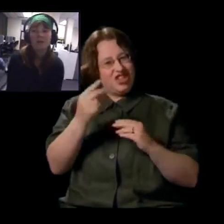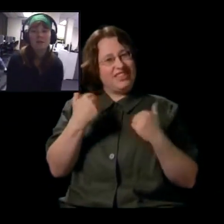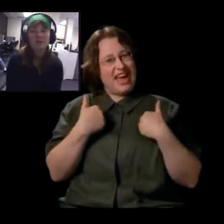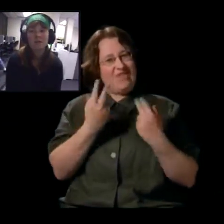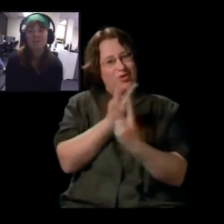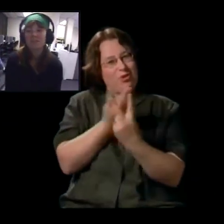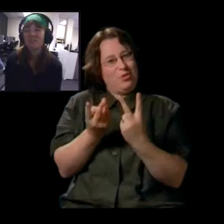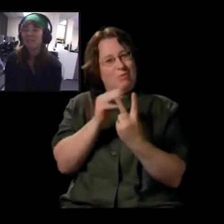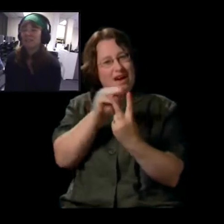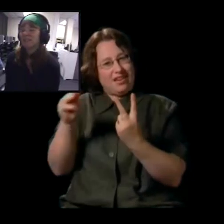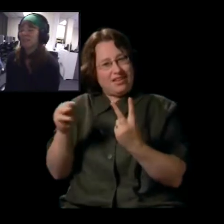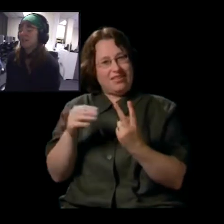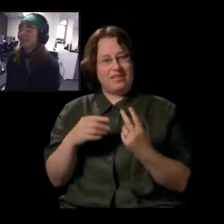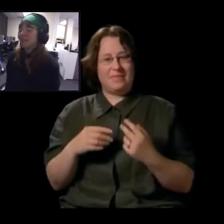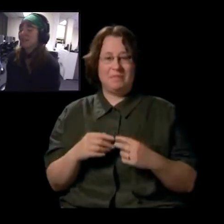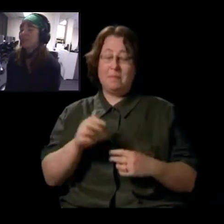me,